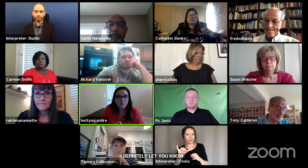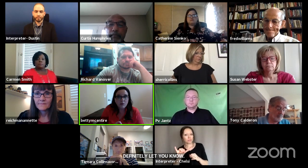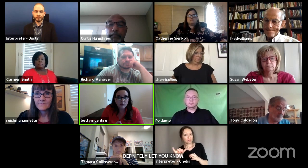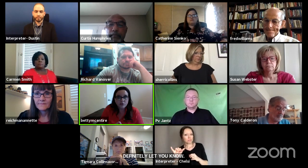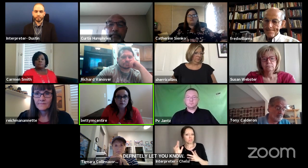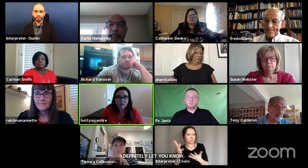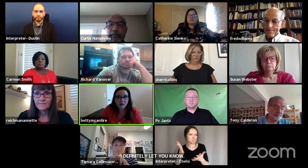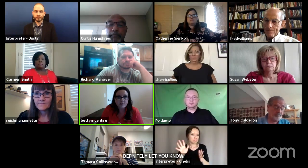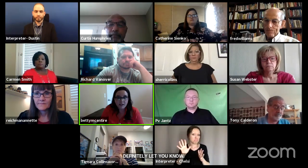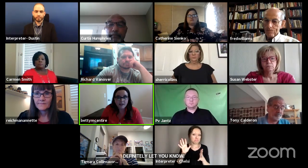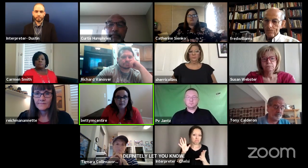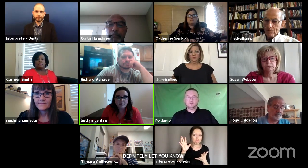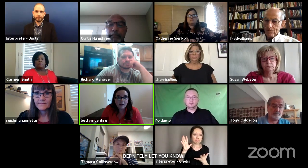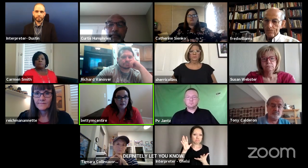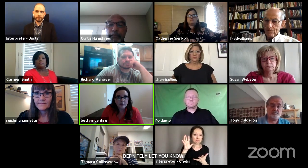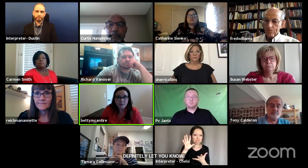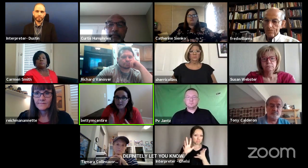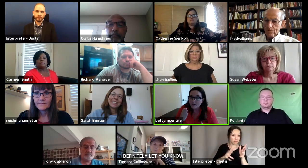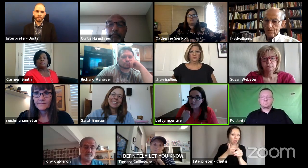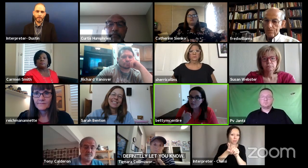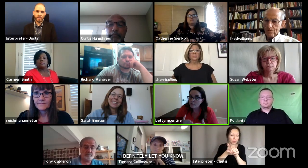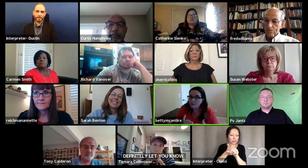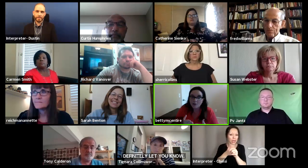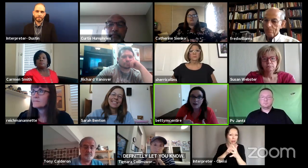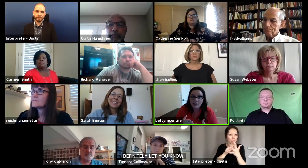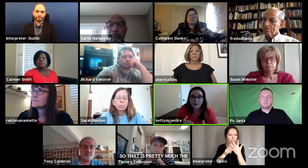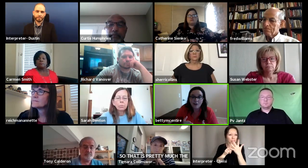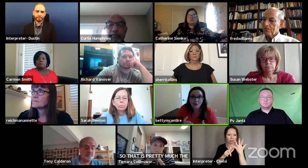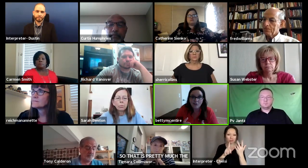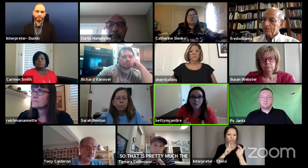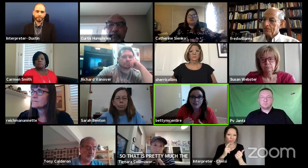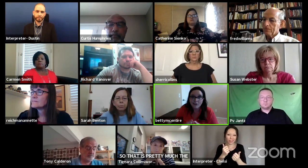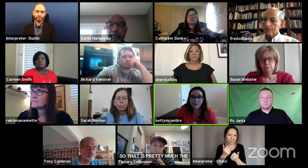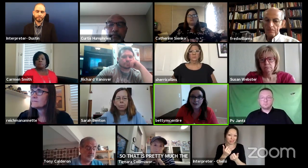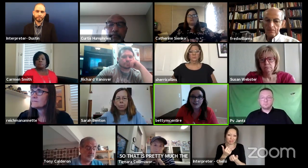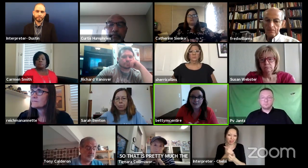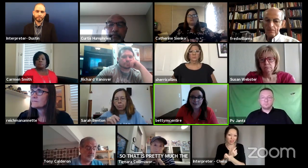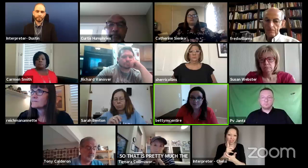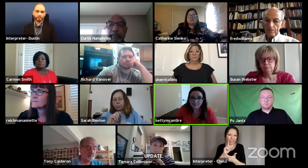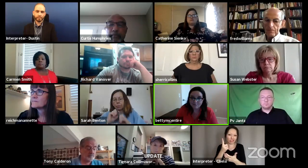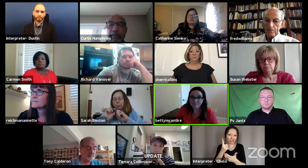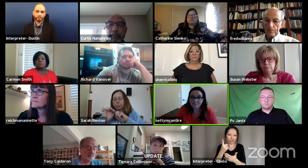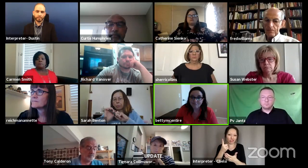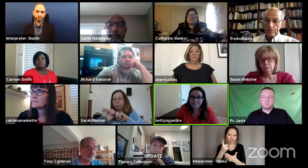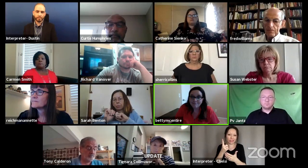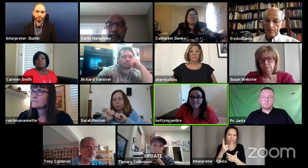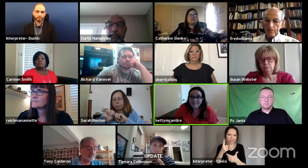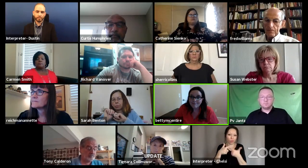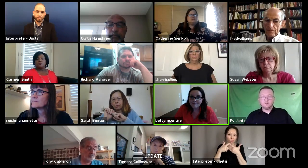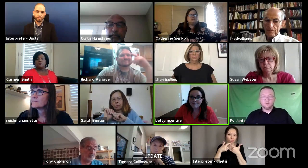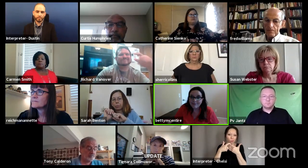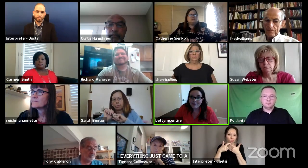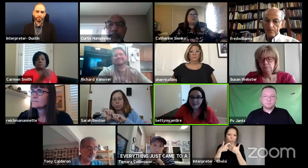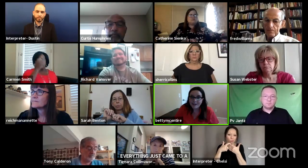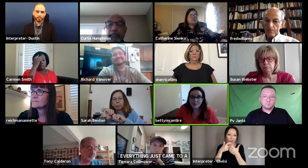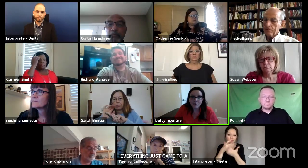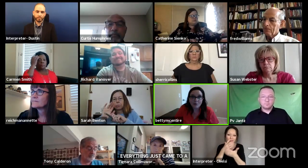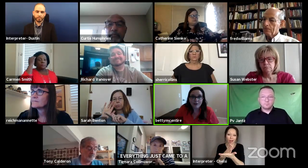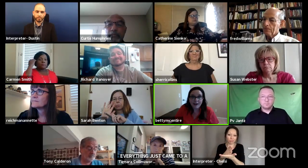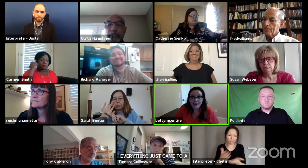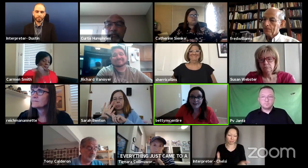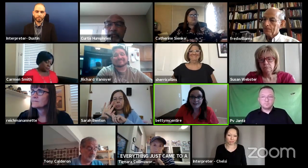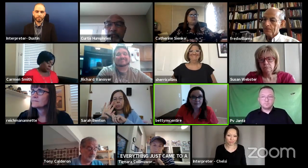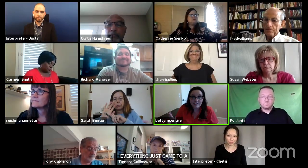pretty much the update. Everything just came to a grinding halt, and that's where